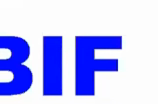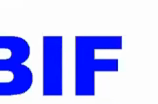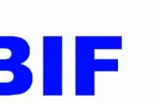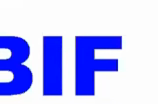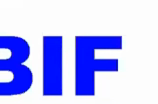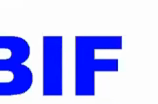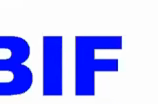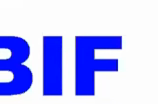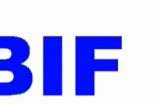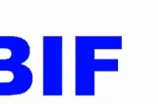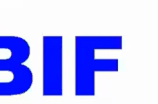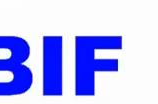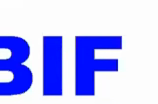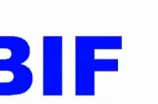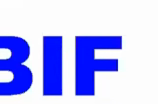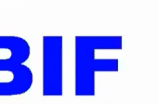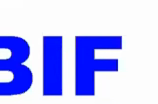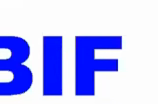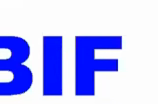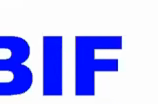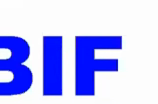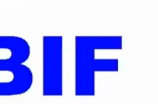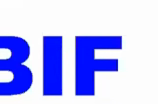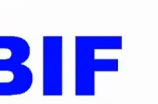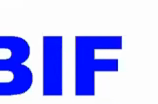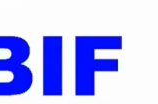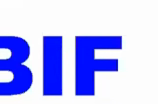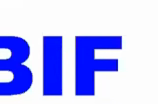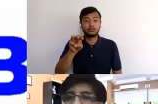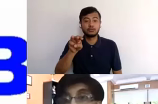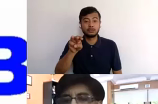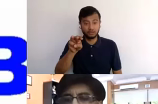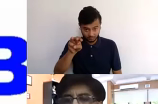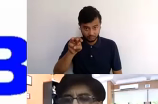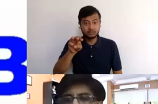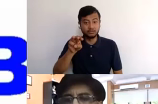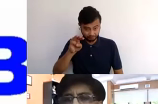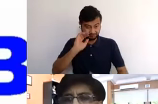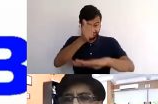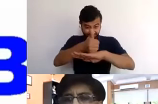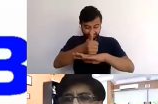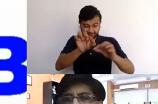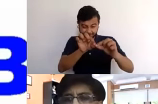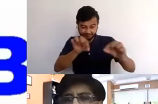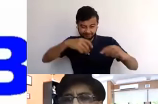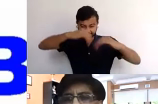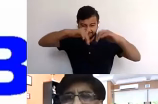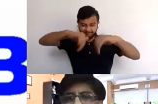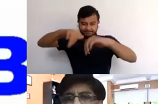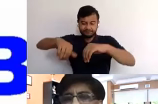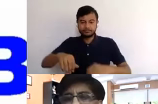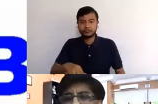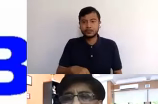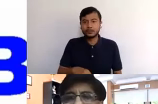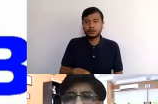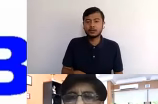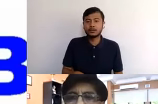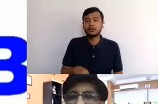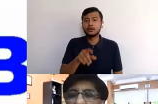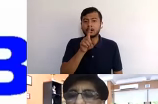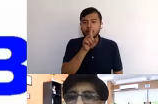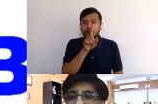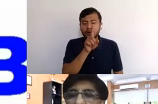in the country. So once the fiber, we know that almost up to 150,000 gram panchayats, we have reached the